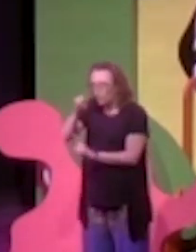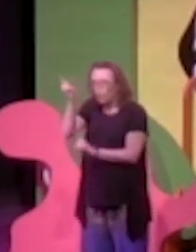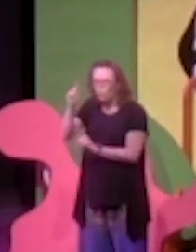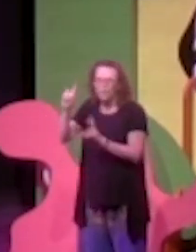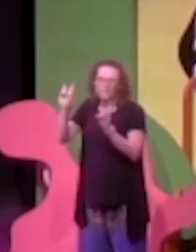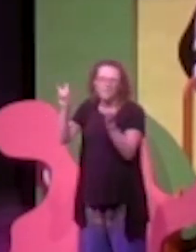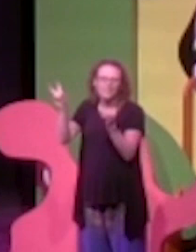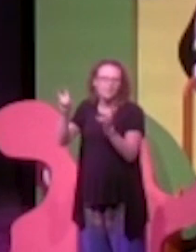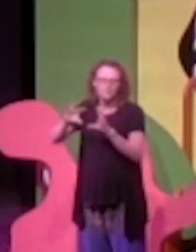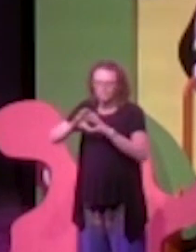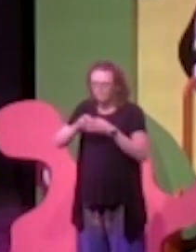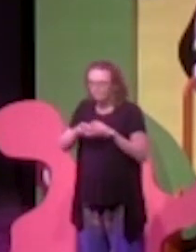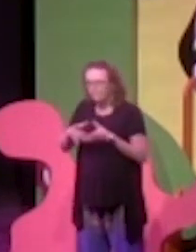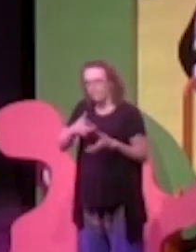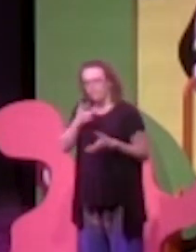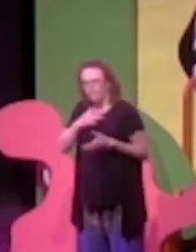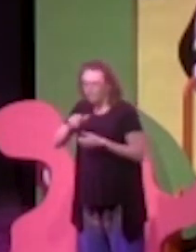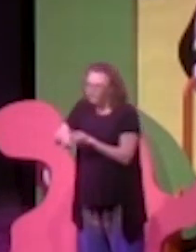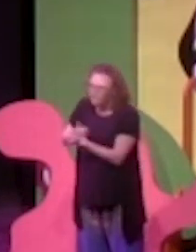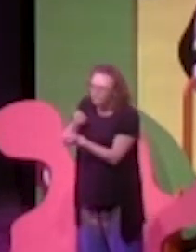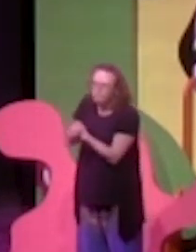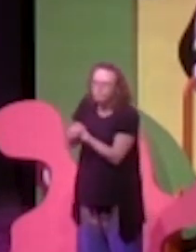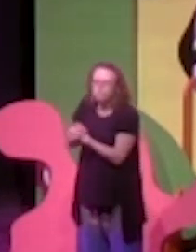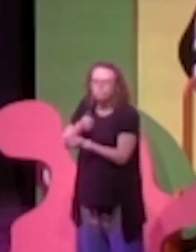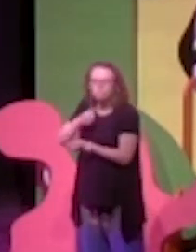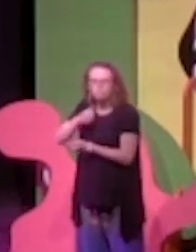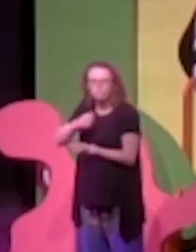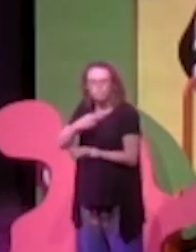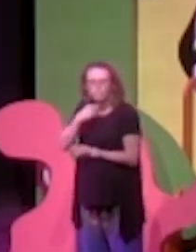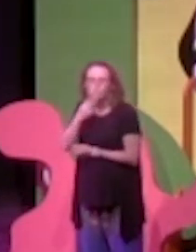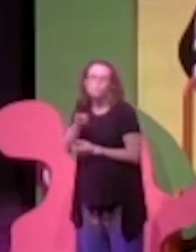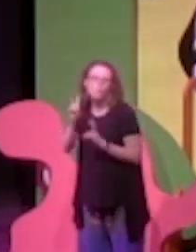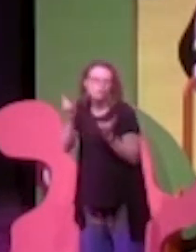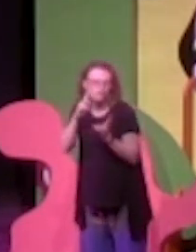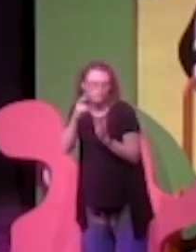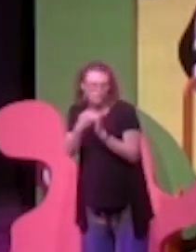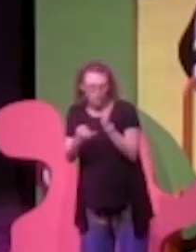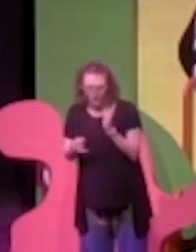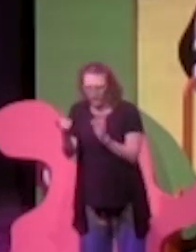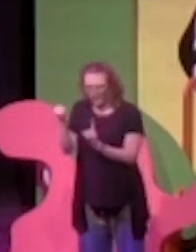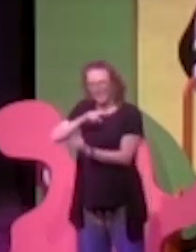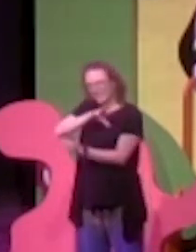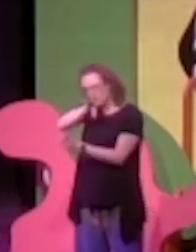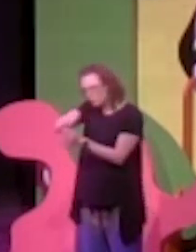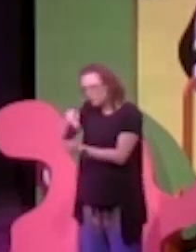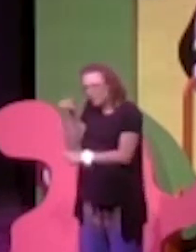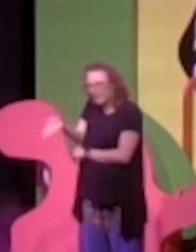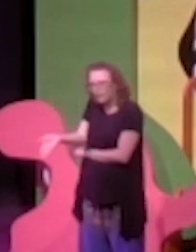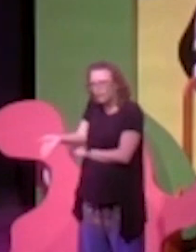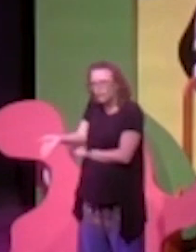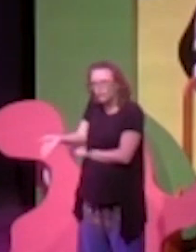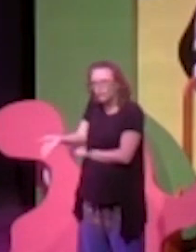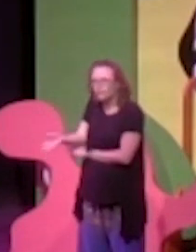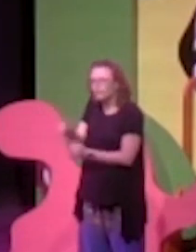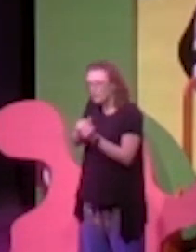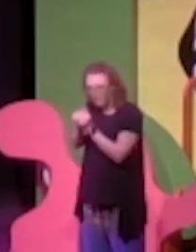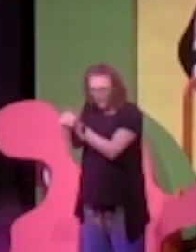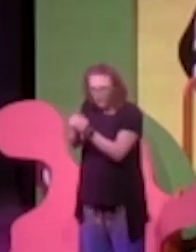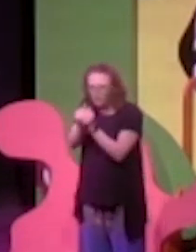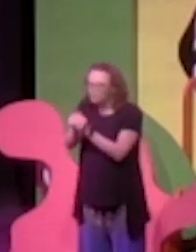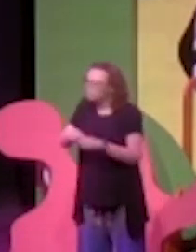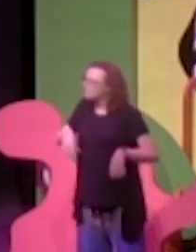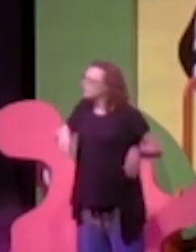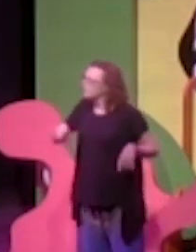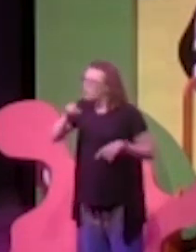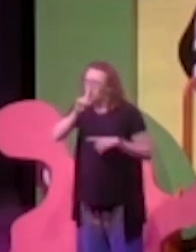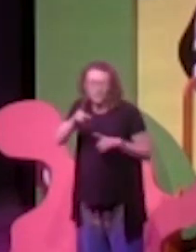culture community more generally need to be there? In the school world, the example I'll leave you with is dropout in high school